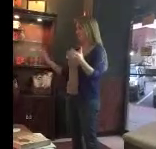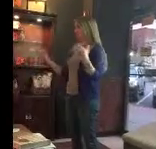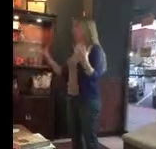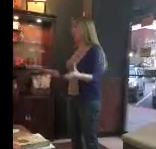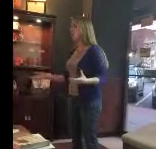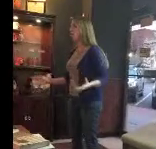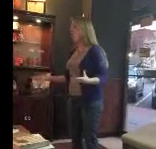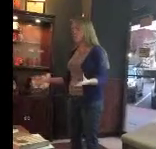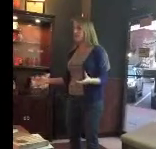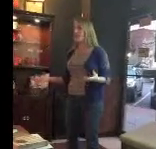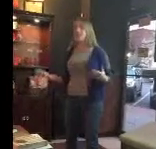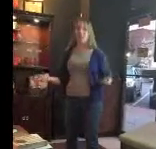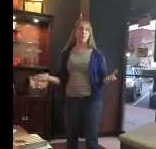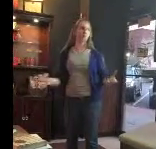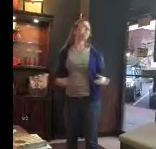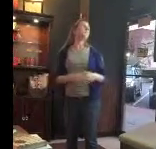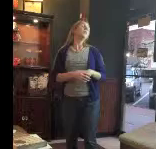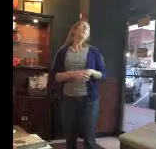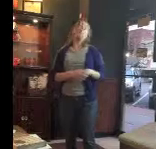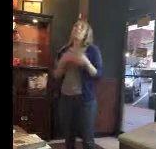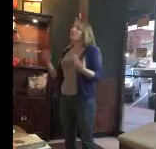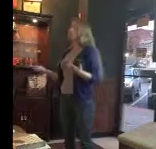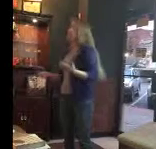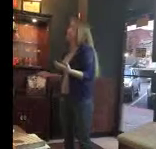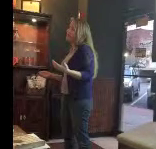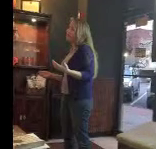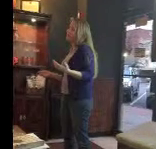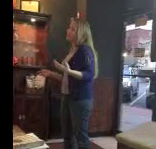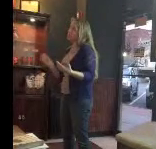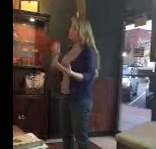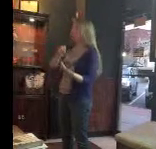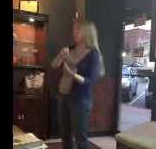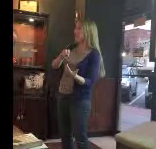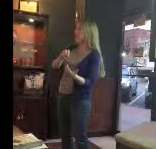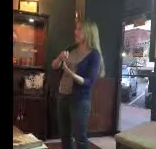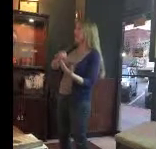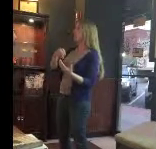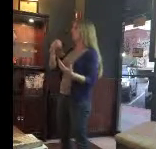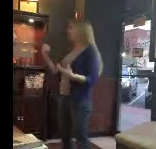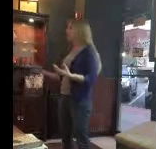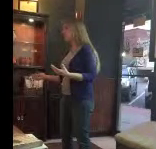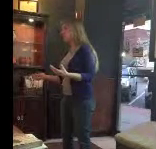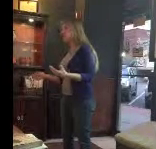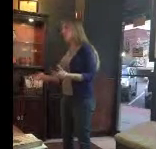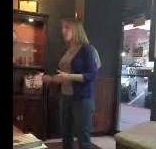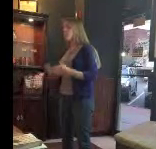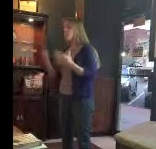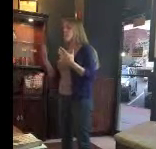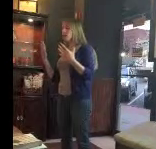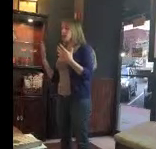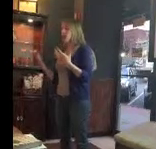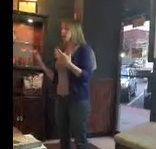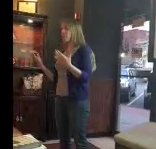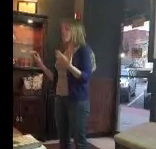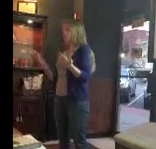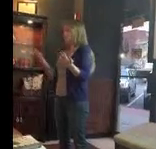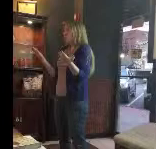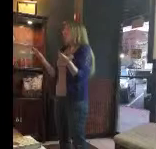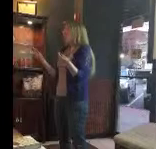there's no E. coli present in that sample. Maybe there's nothing there because the sample they took just doesn't show it. Maybe there's nothing there because it's just too